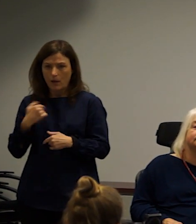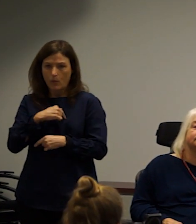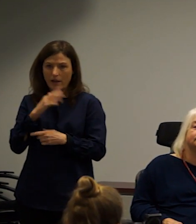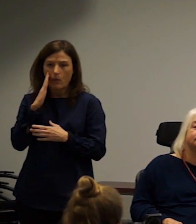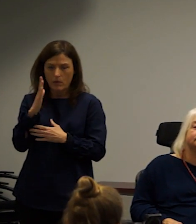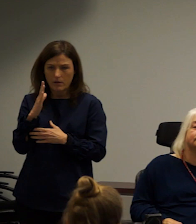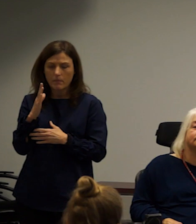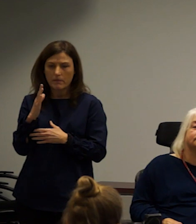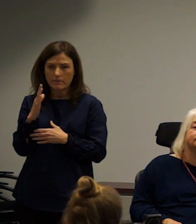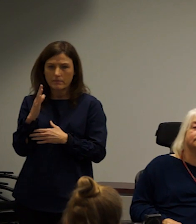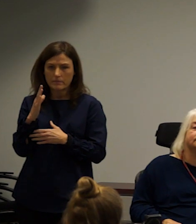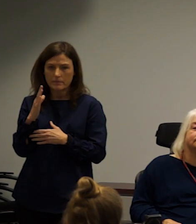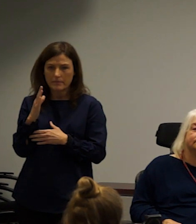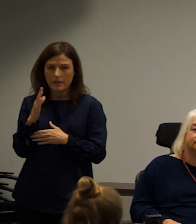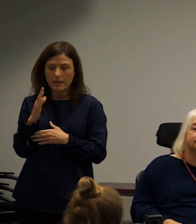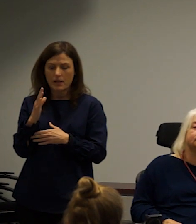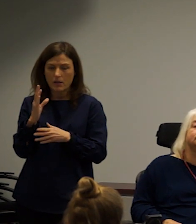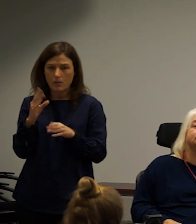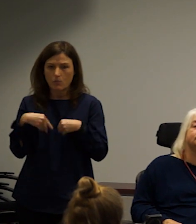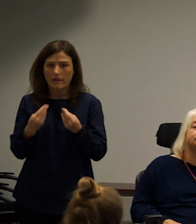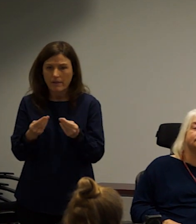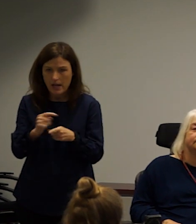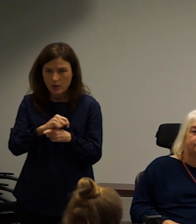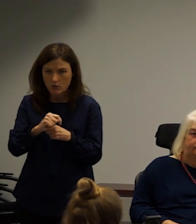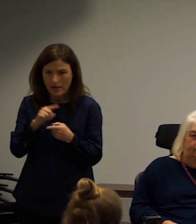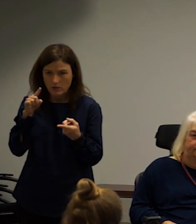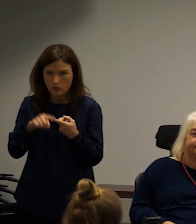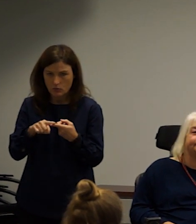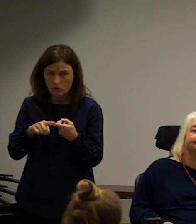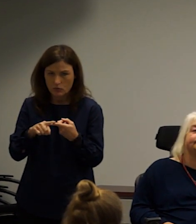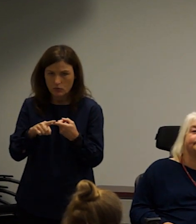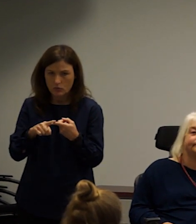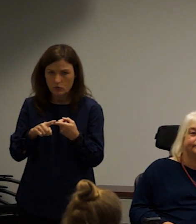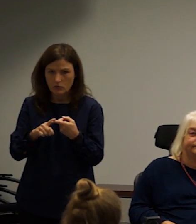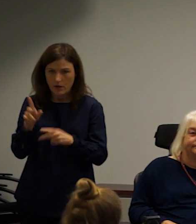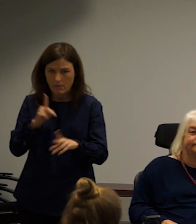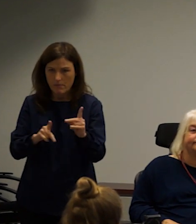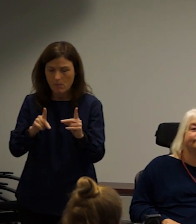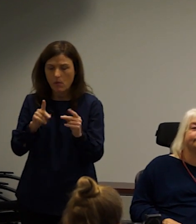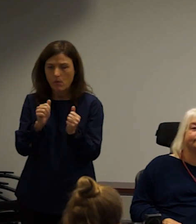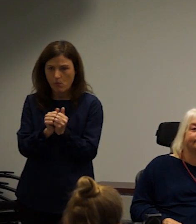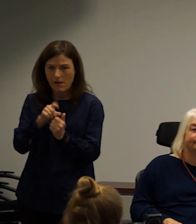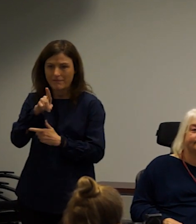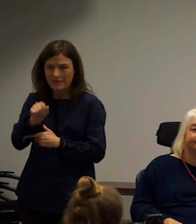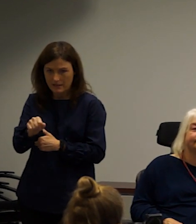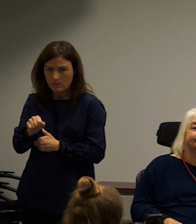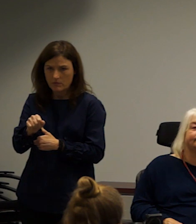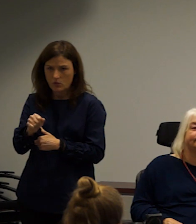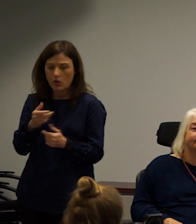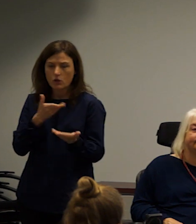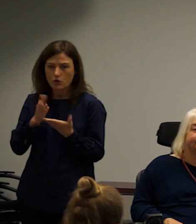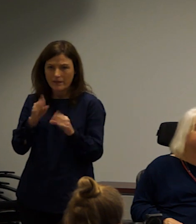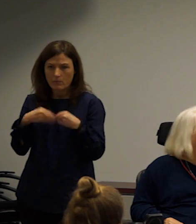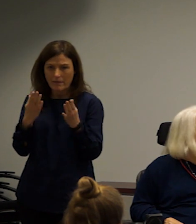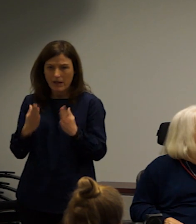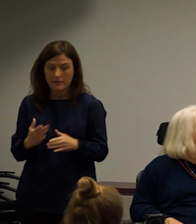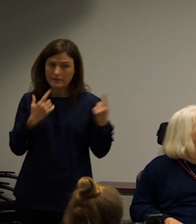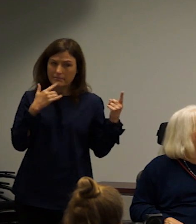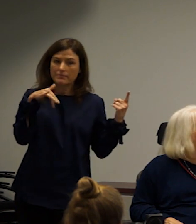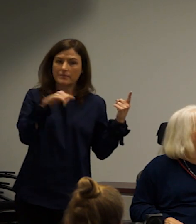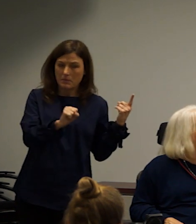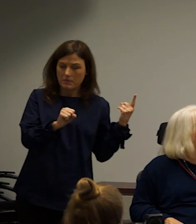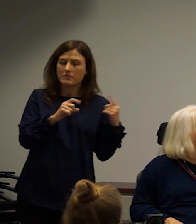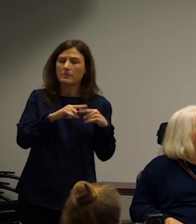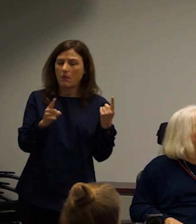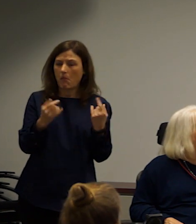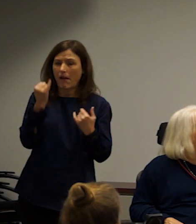trainer, the training mm-hmm. to That's right. people yeah. with disabilities or something. Yes, but now, if you